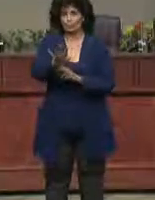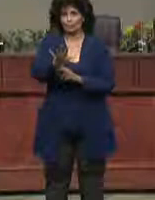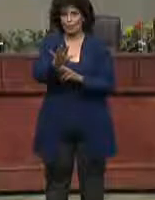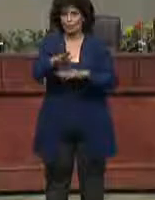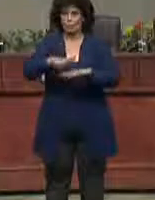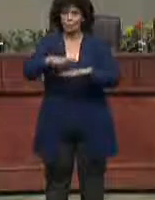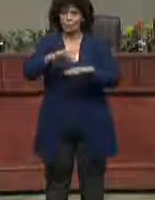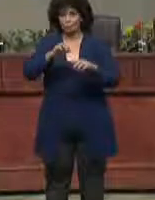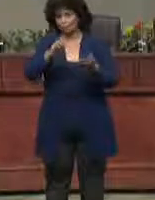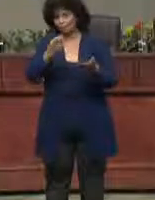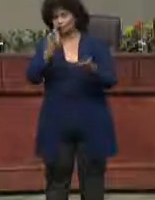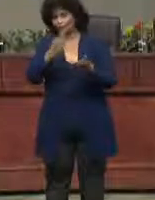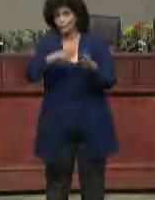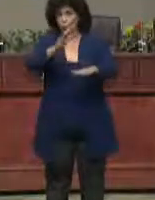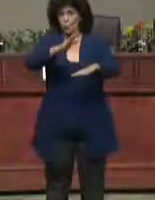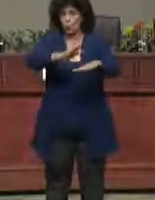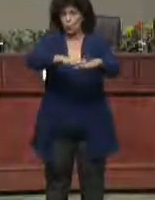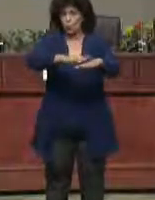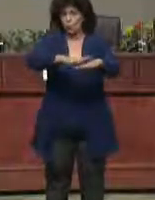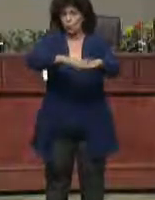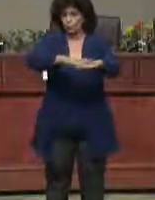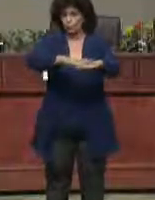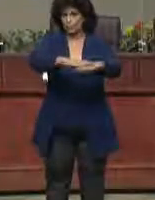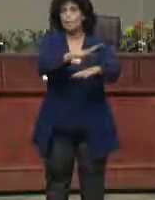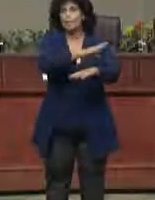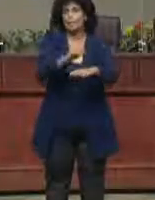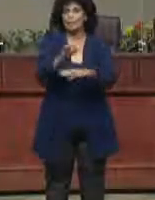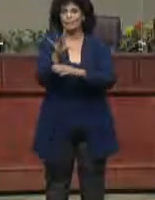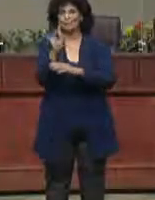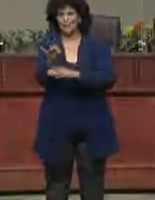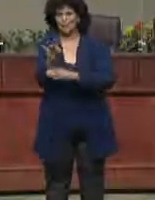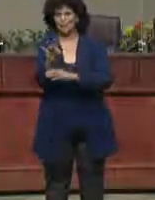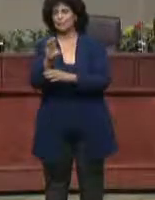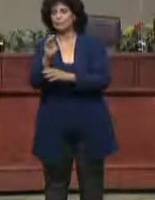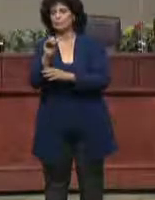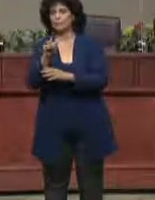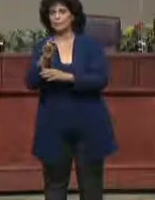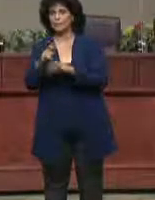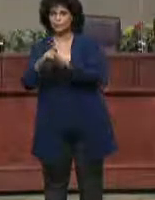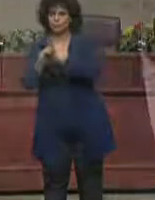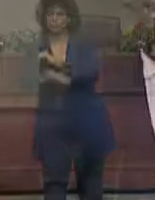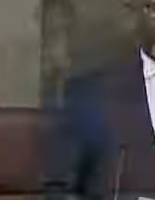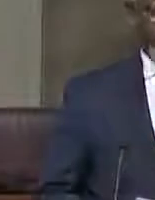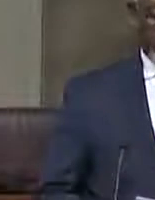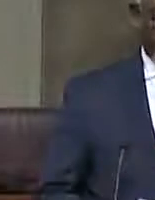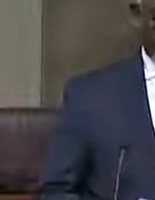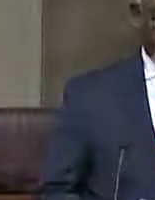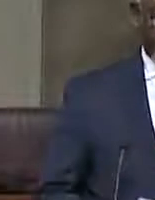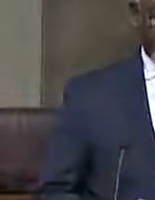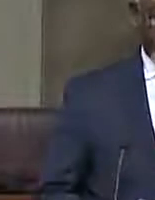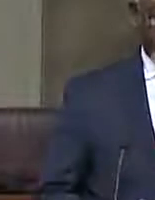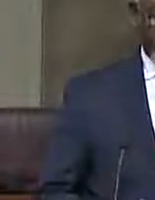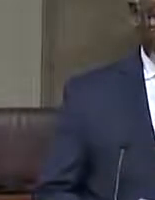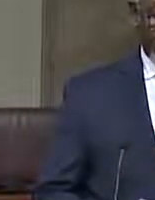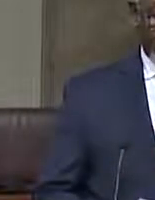warnings and 8 citations. Again, the overwhelming majority of our businesses are compliant.